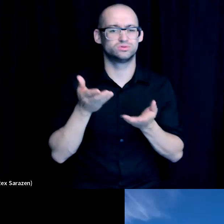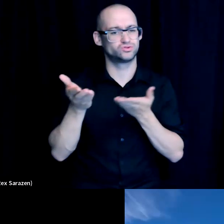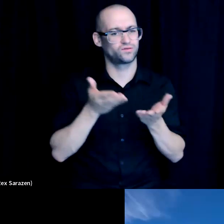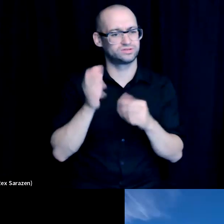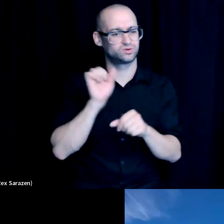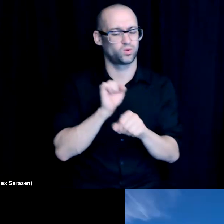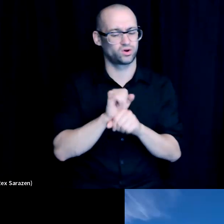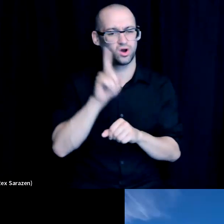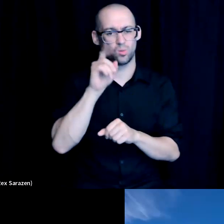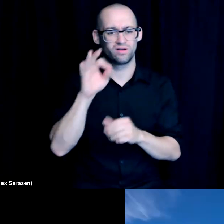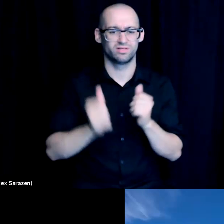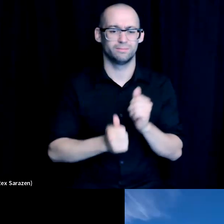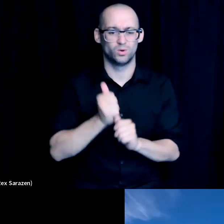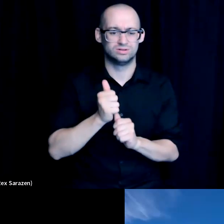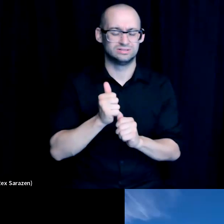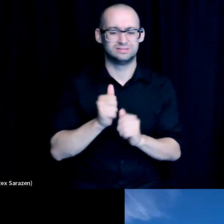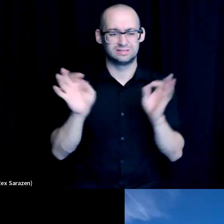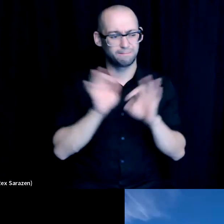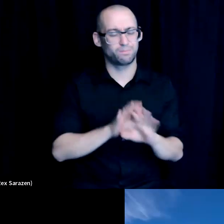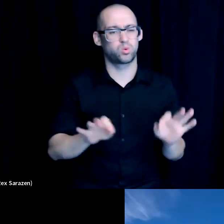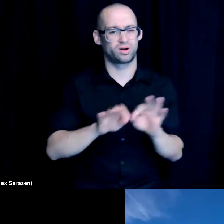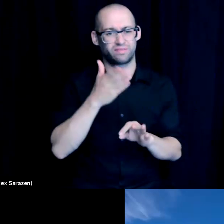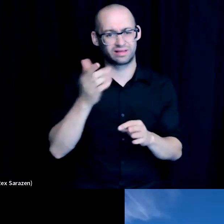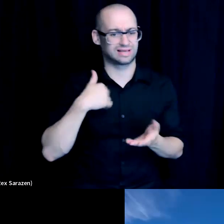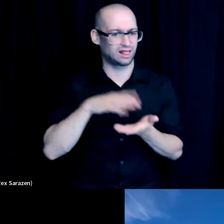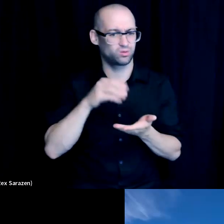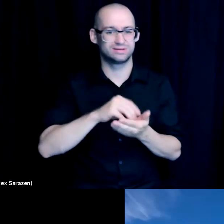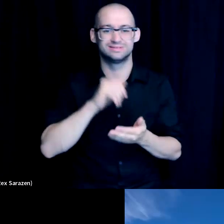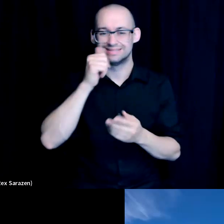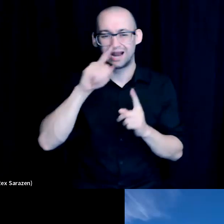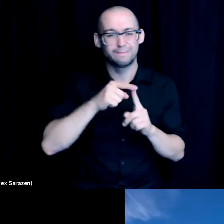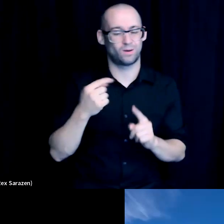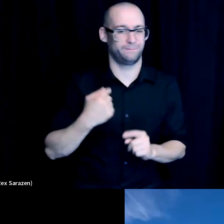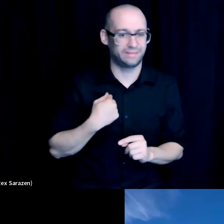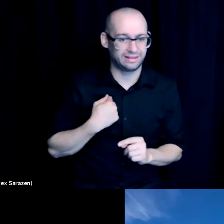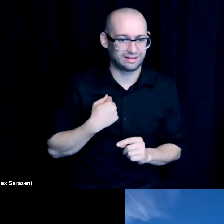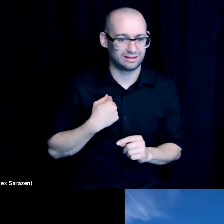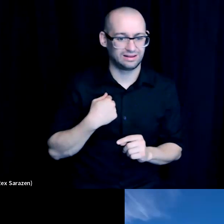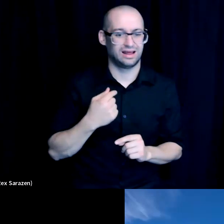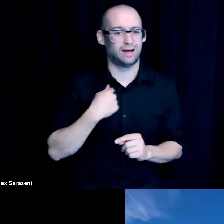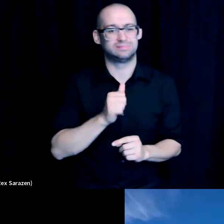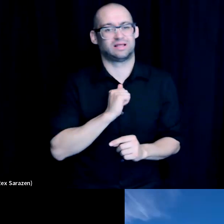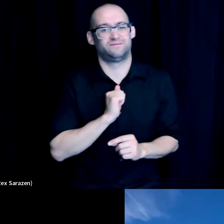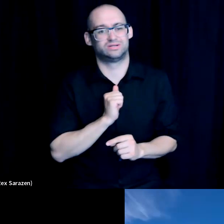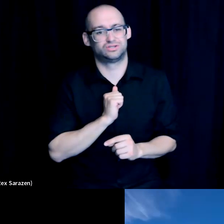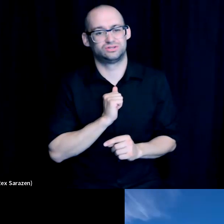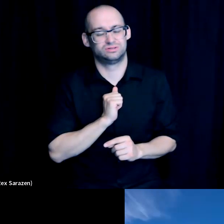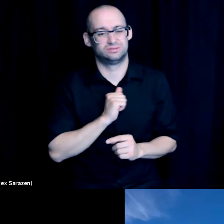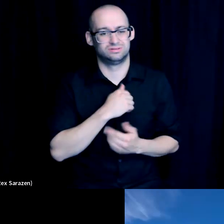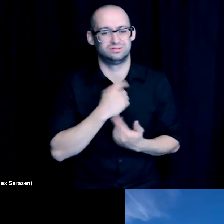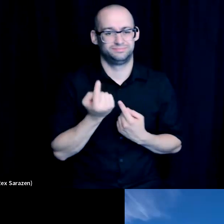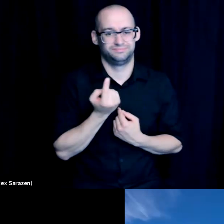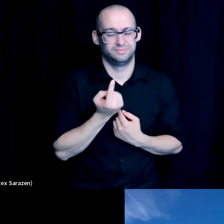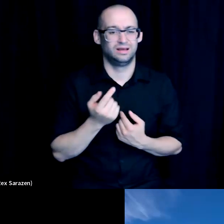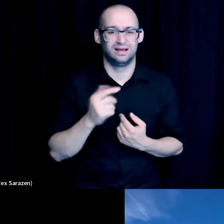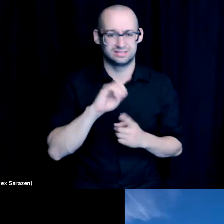most important things I had to learn while I was incarcerated, it's not about me. It's not about me. I was selfish, self-centered, egotistical, but it's not about me. It's